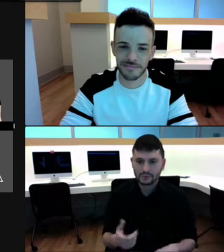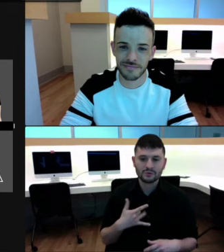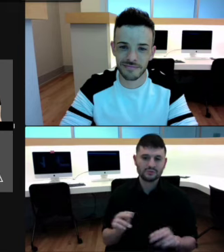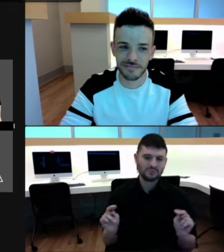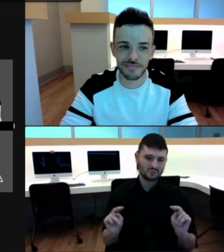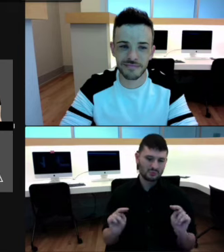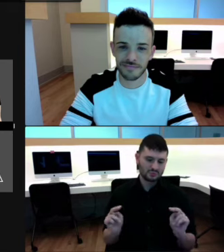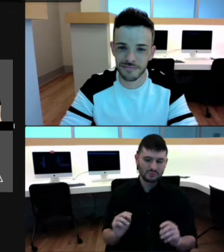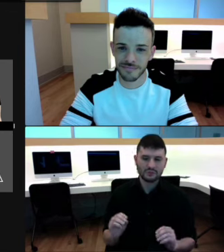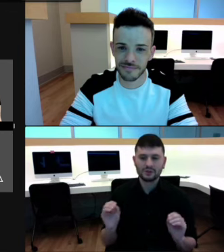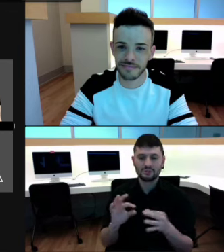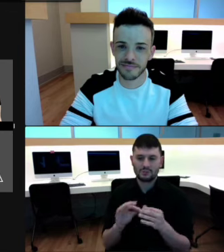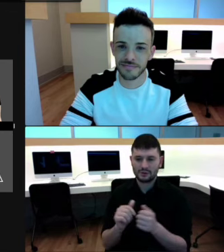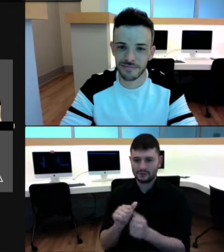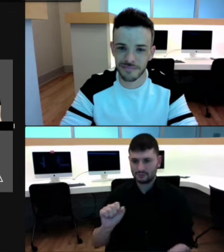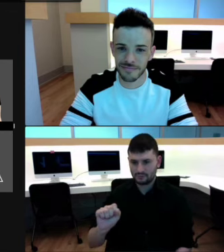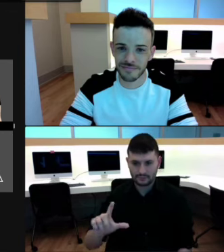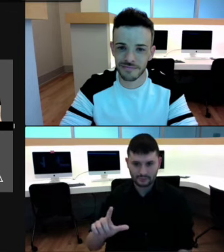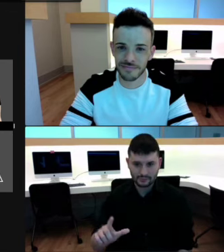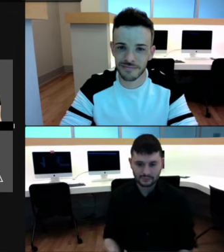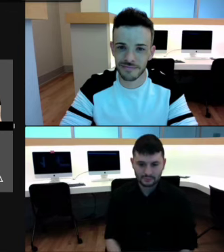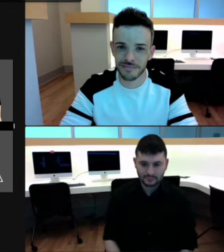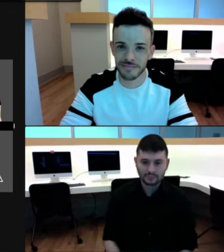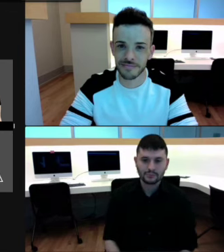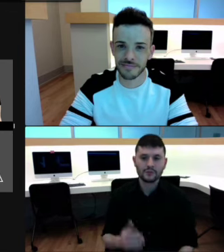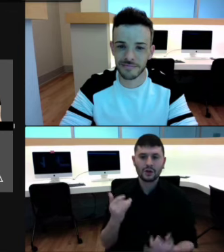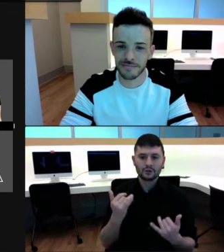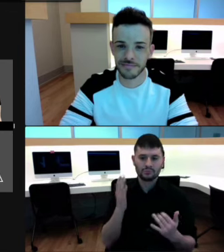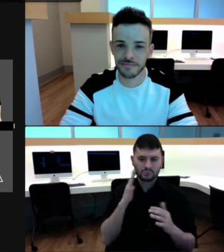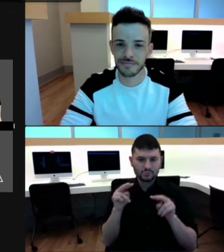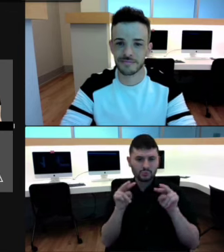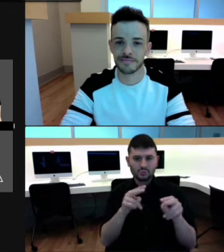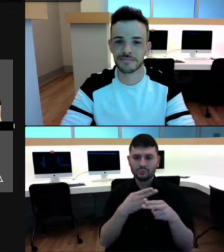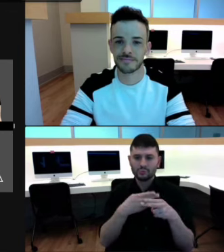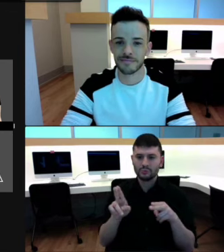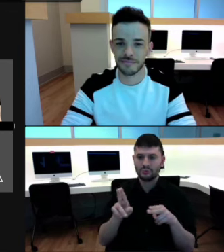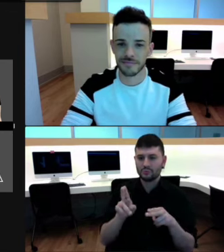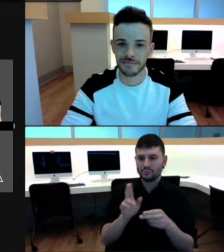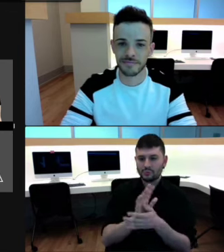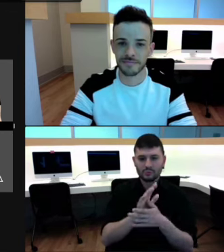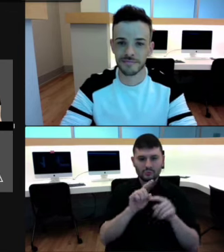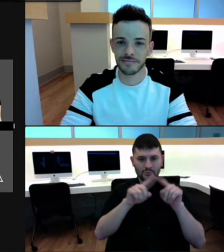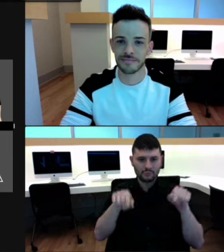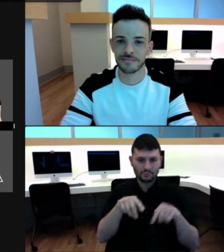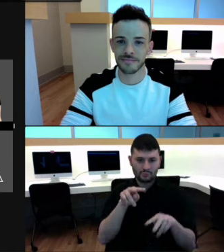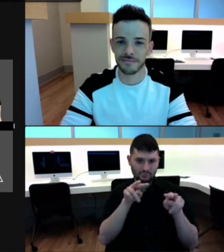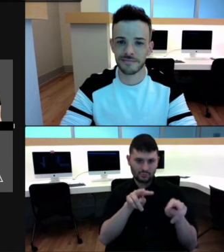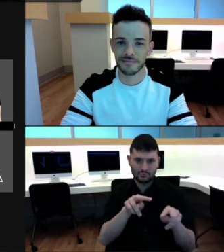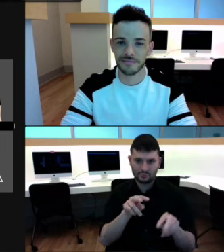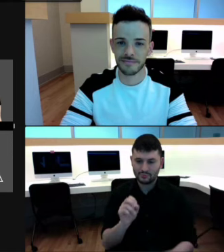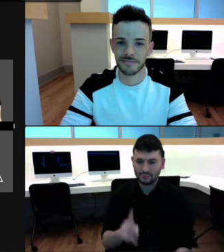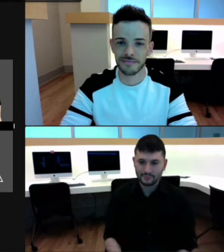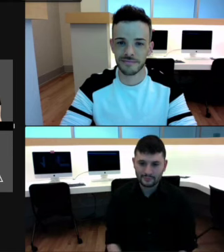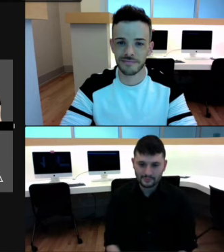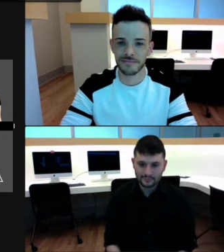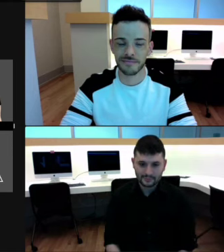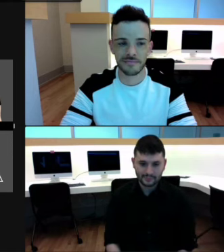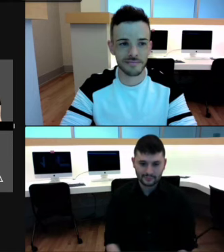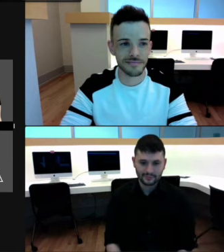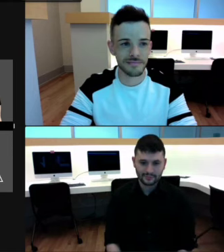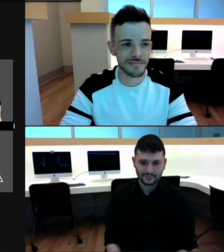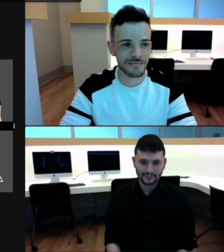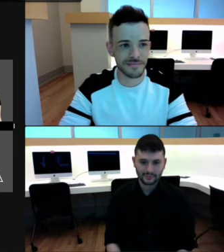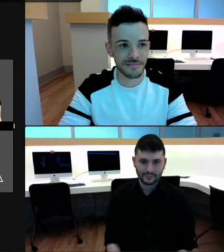semantic meaning. They're considered neutral in comparison to ASL. So I'll let you watch this on the